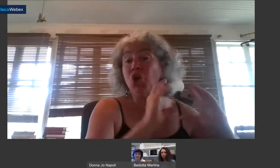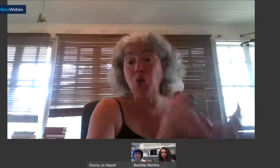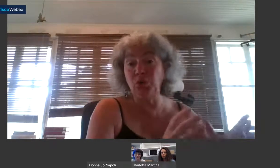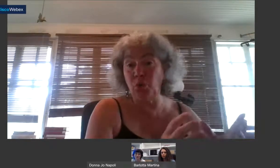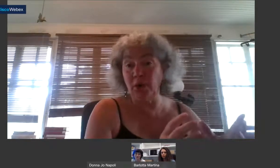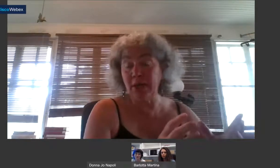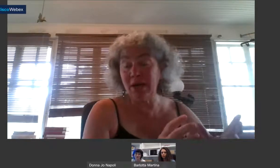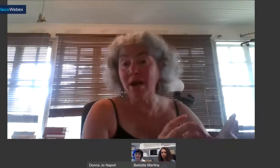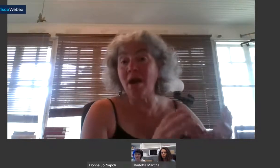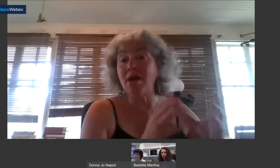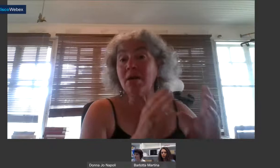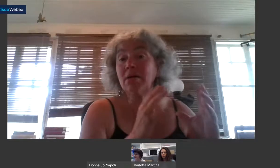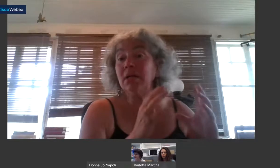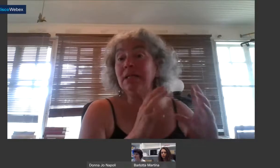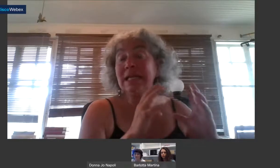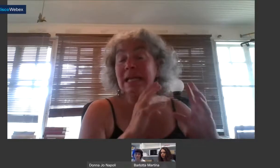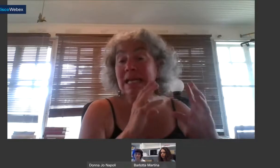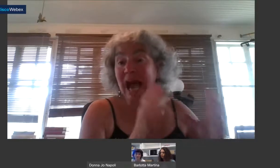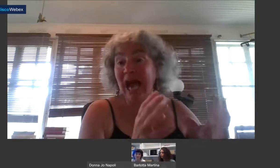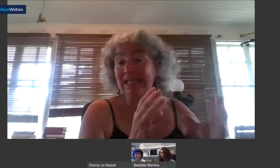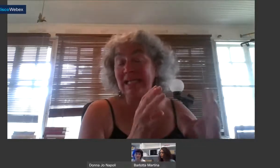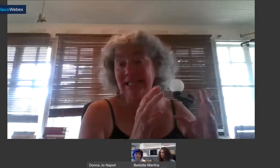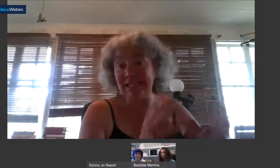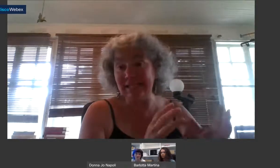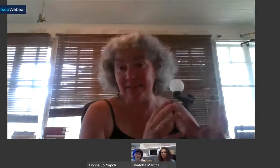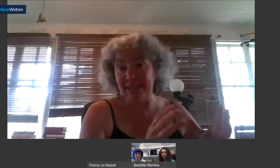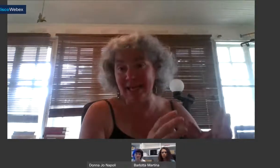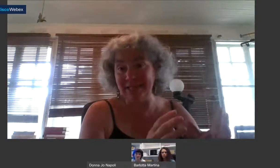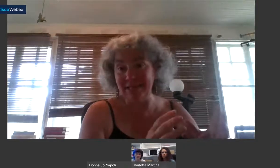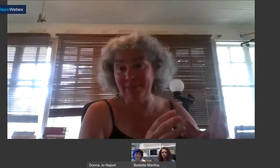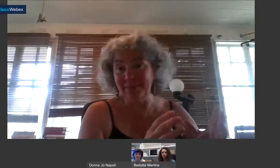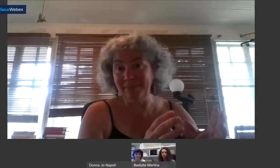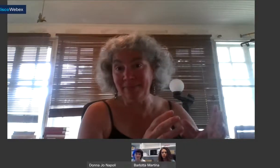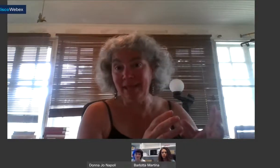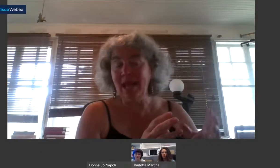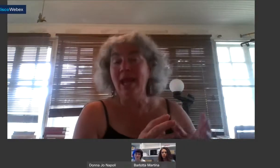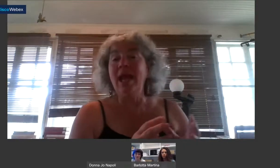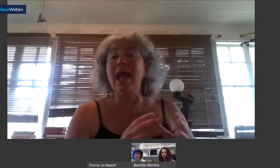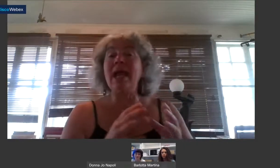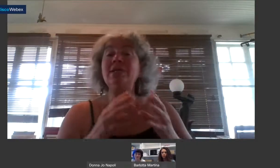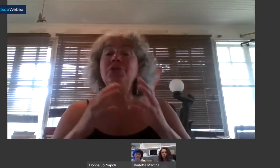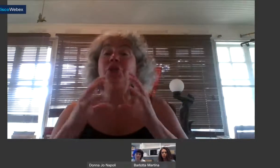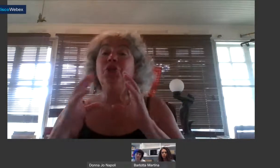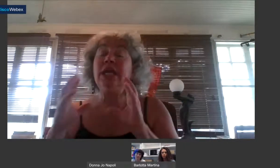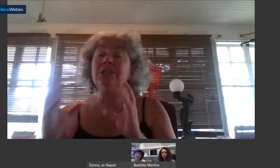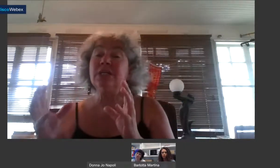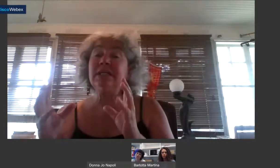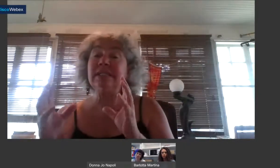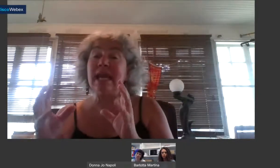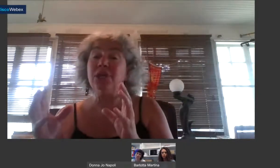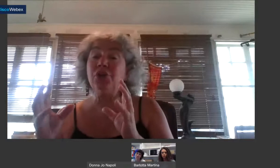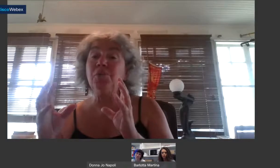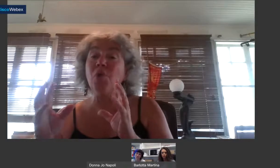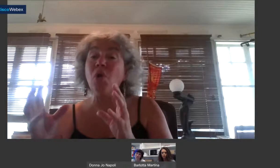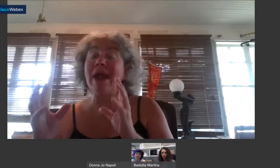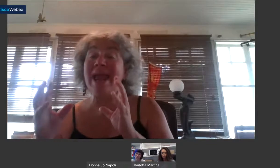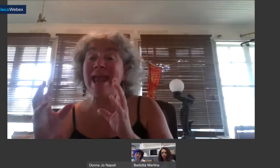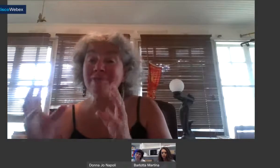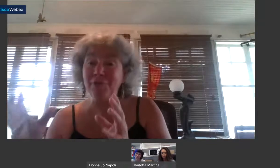no torque are not destabilizing. And it's going to take you more